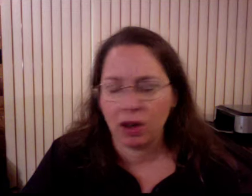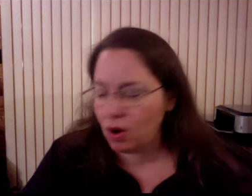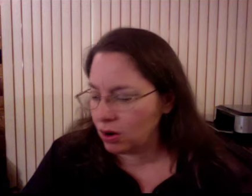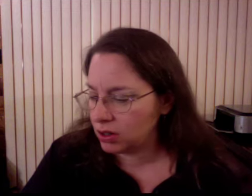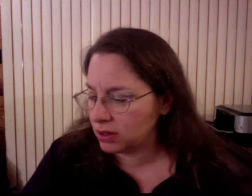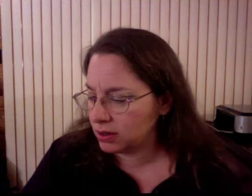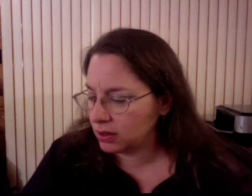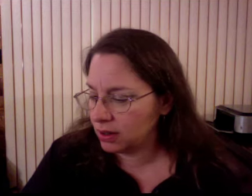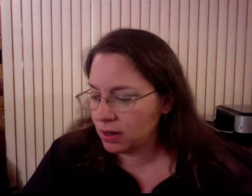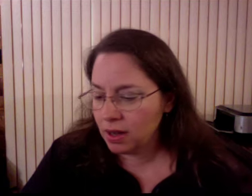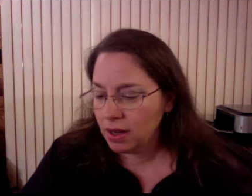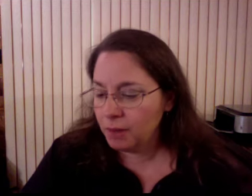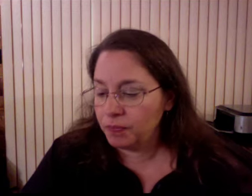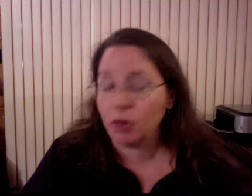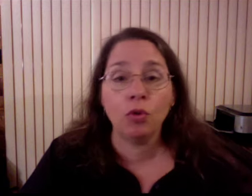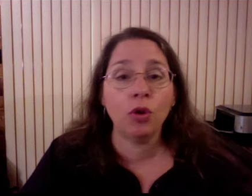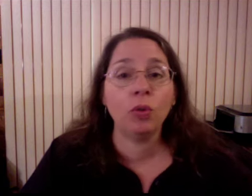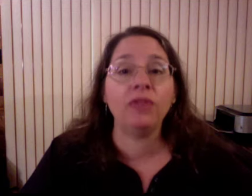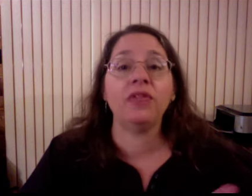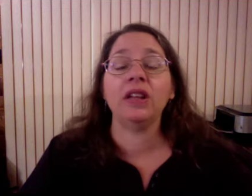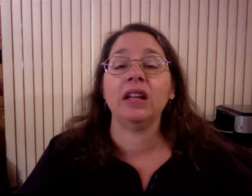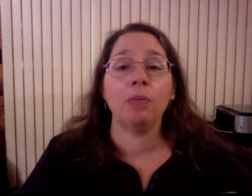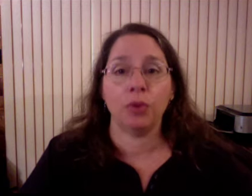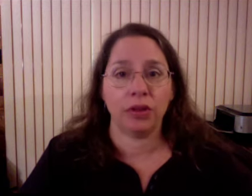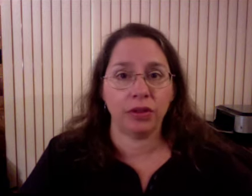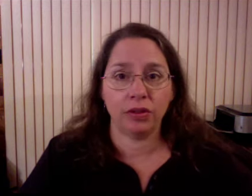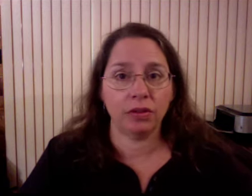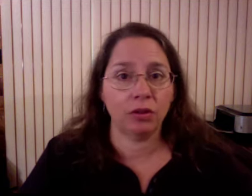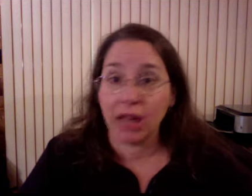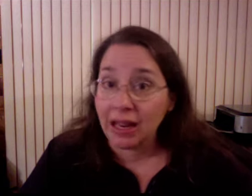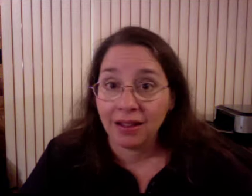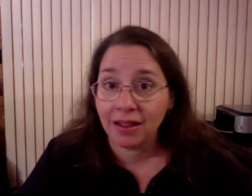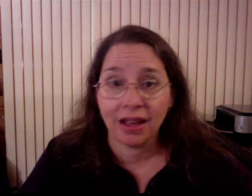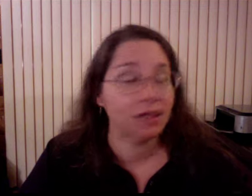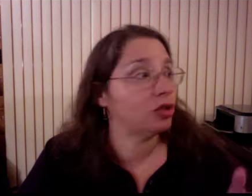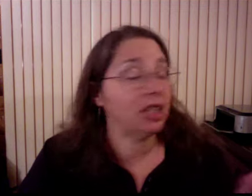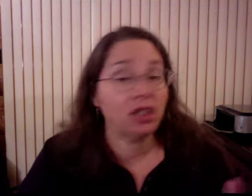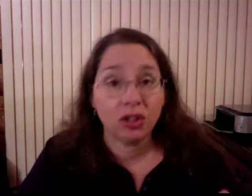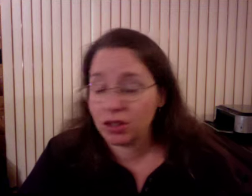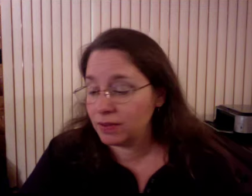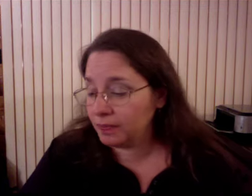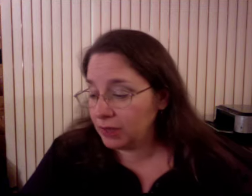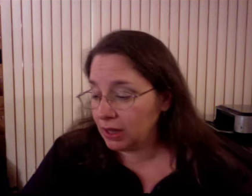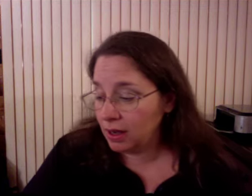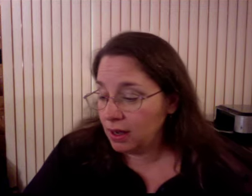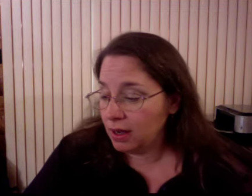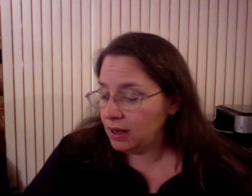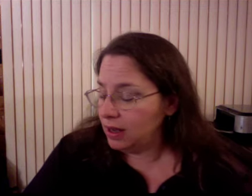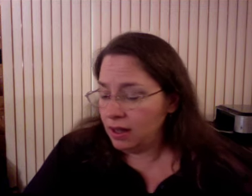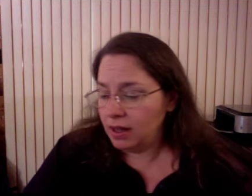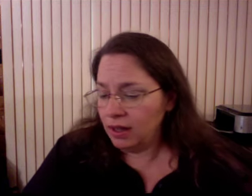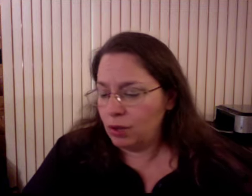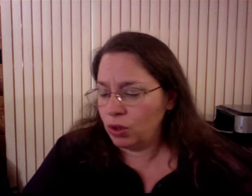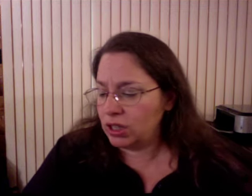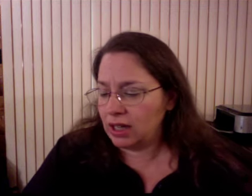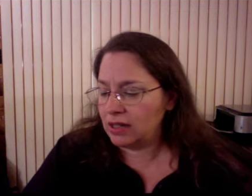heart. The more we fill it up with created things, creatures, the worse it is, the